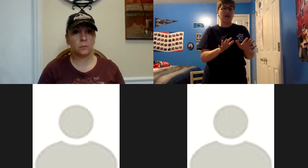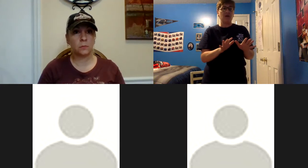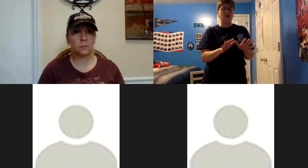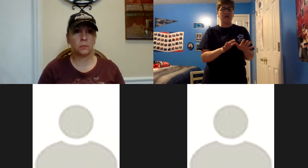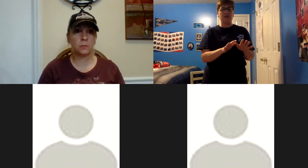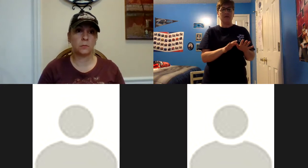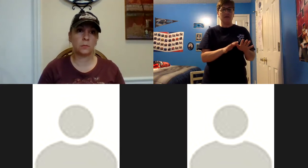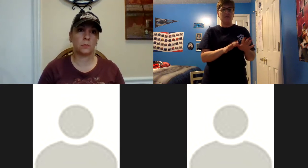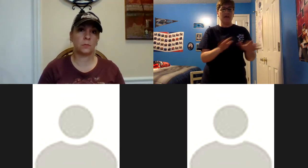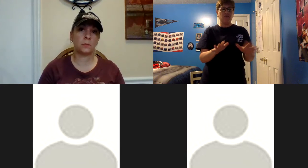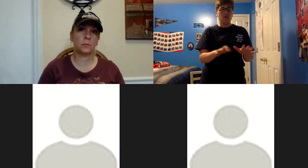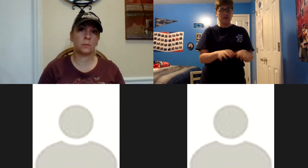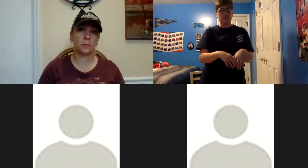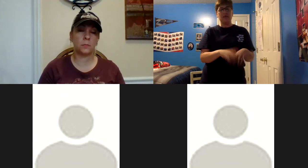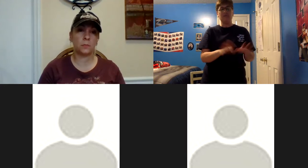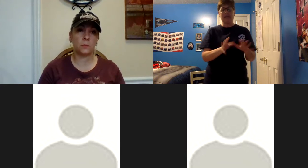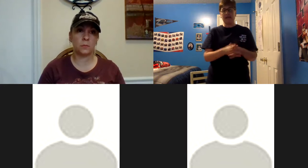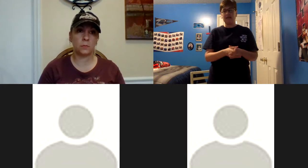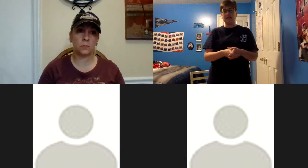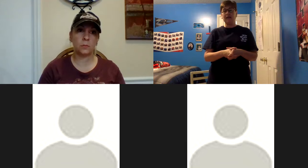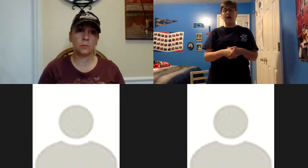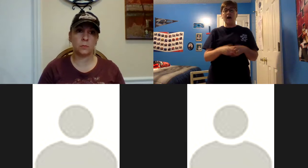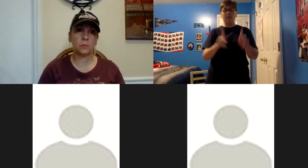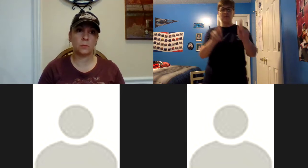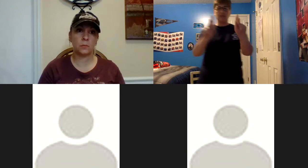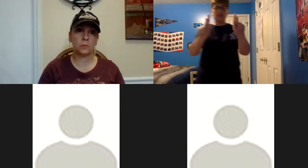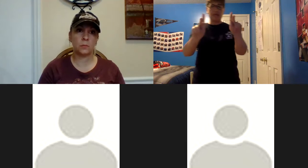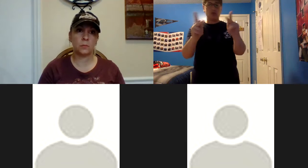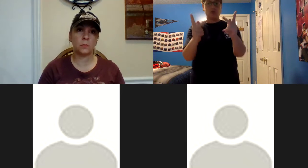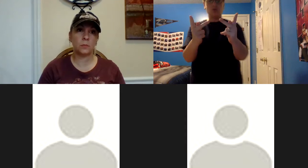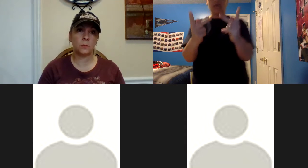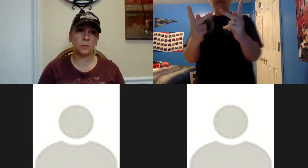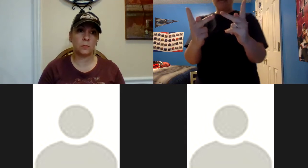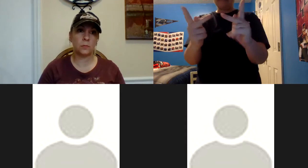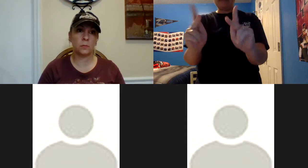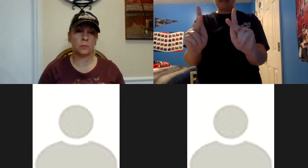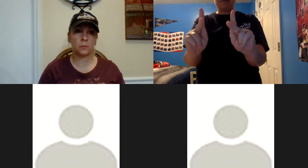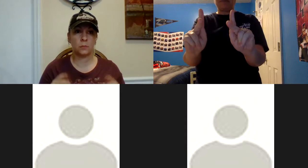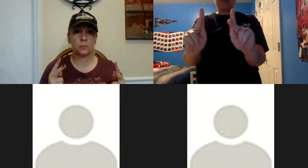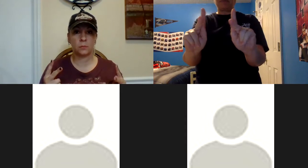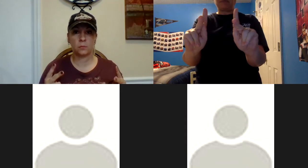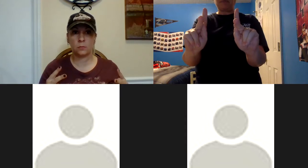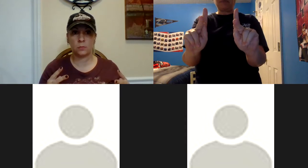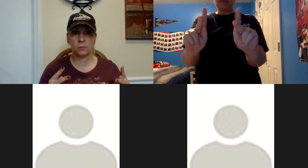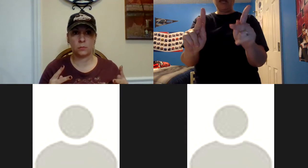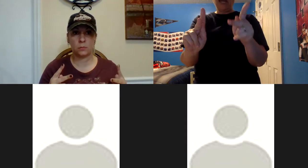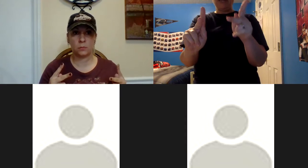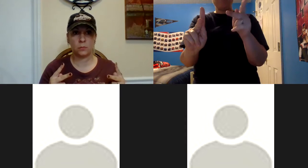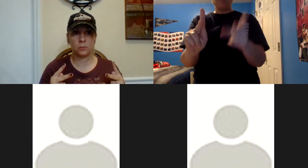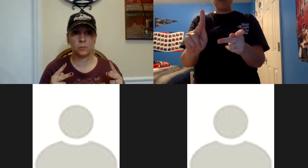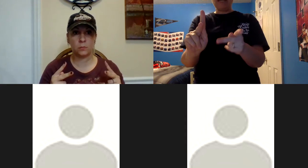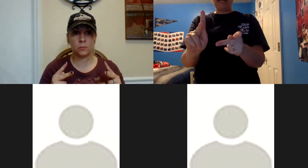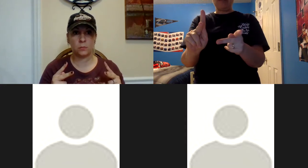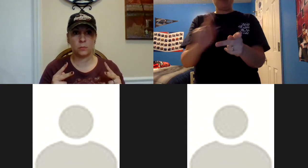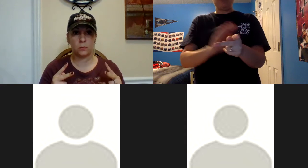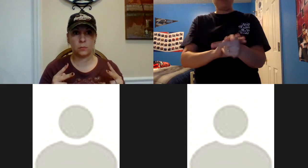watch out and be careful where you step, that kind of thing. So you take your two Ks, and for